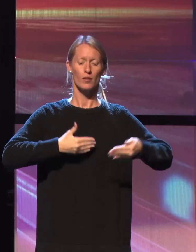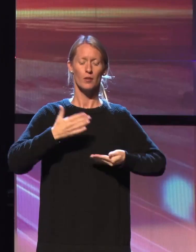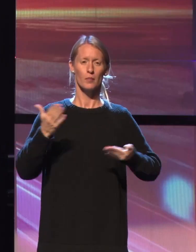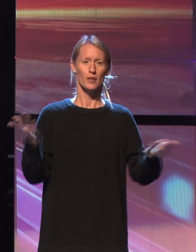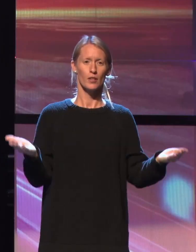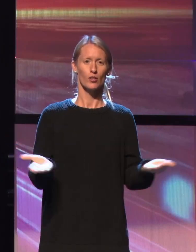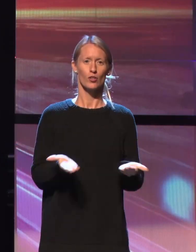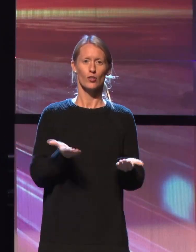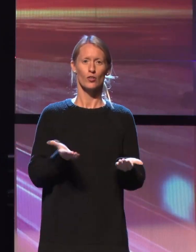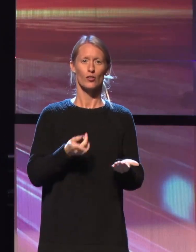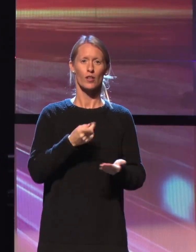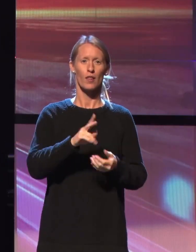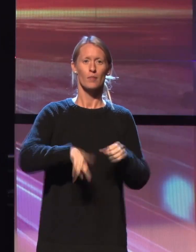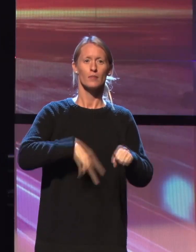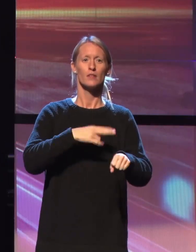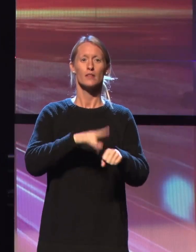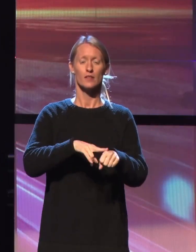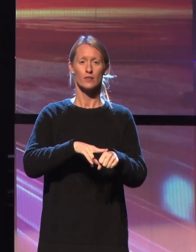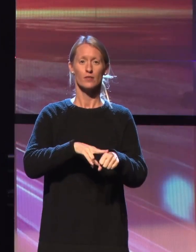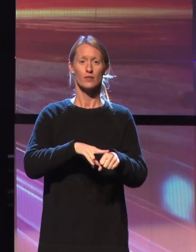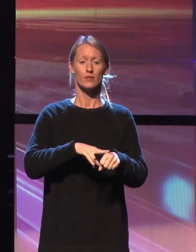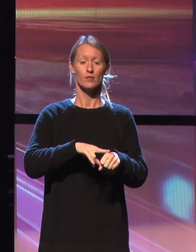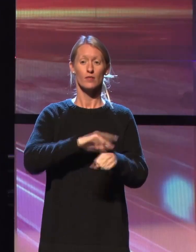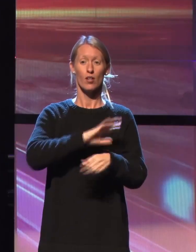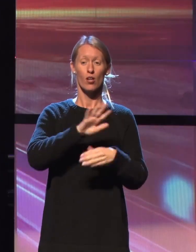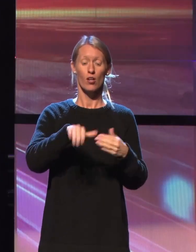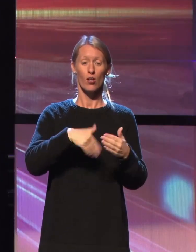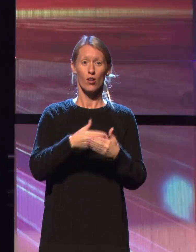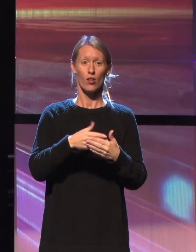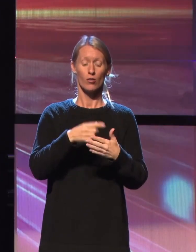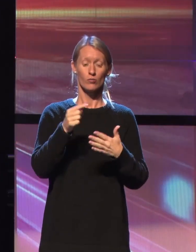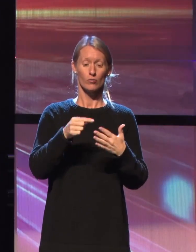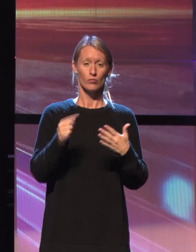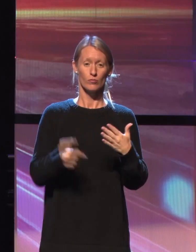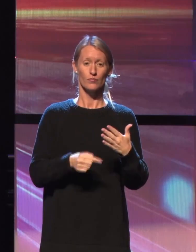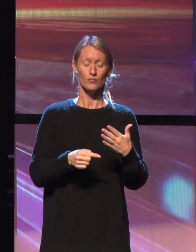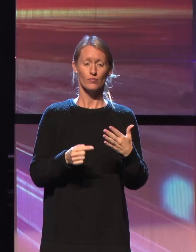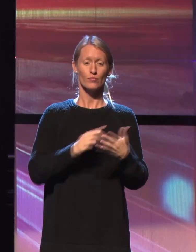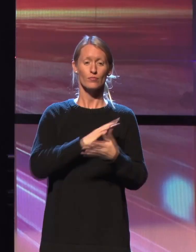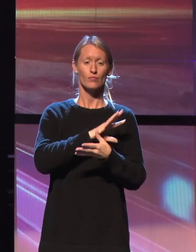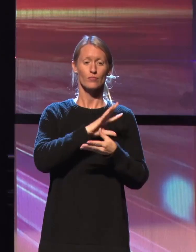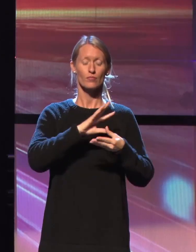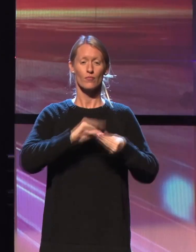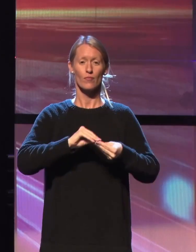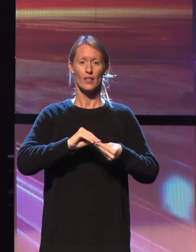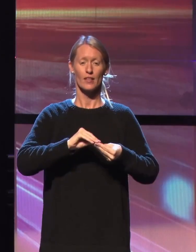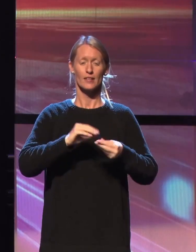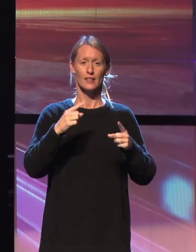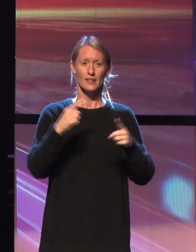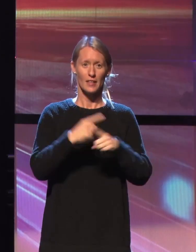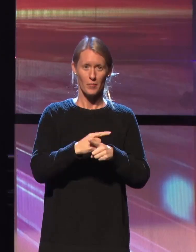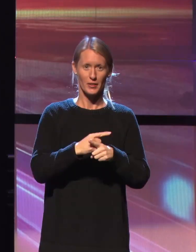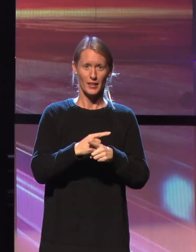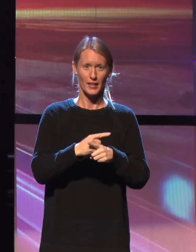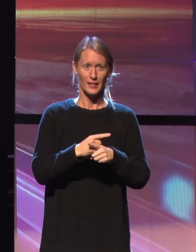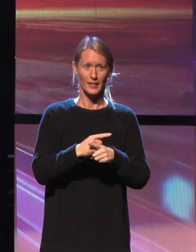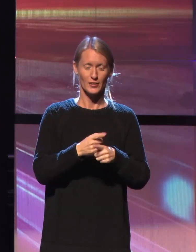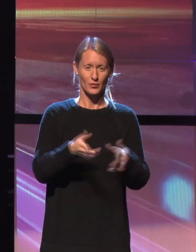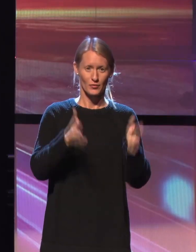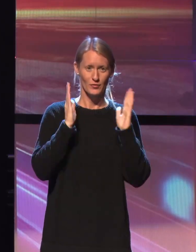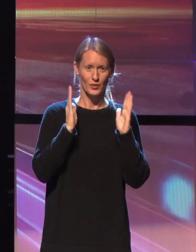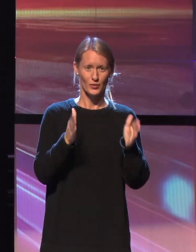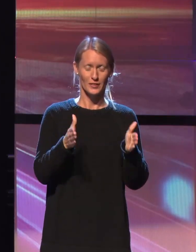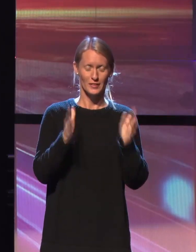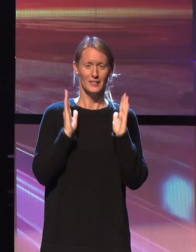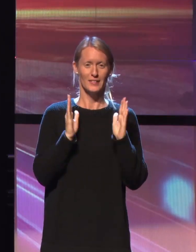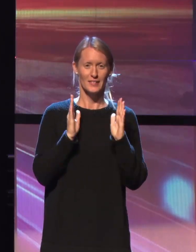nations. And so I want to finish the whole series with this very complicated fill-in, okay? So stick with me. Stick with